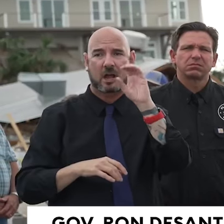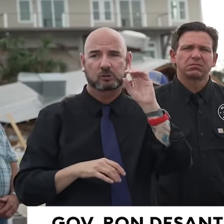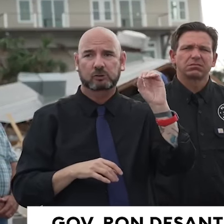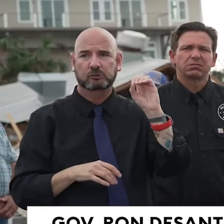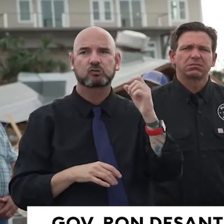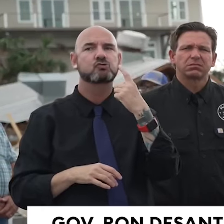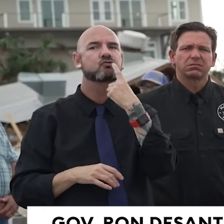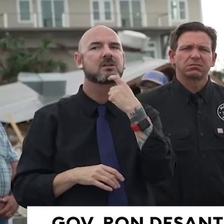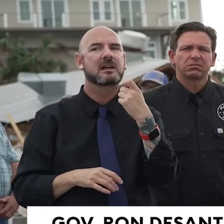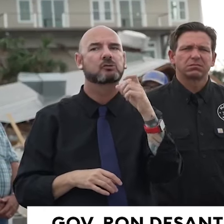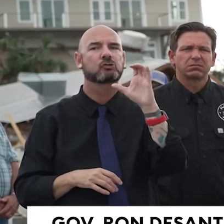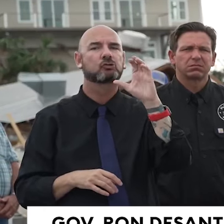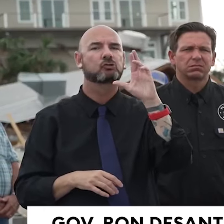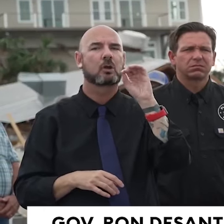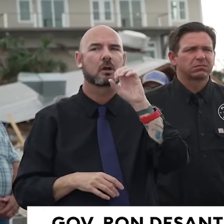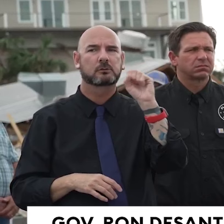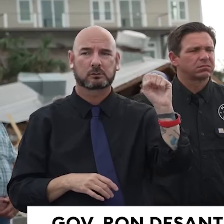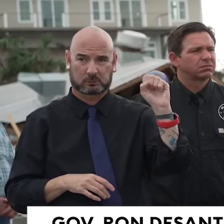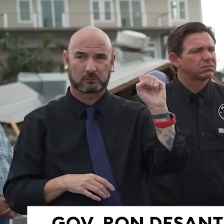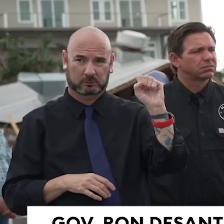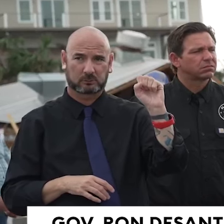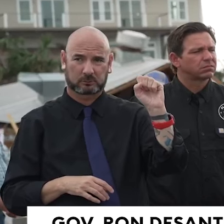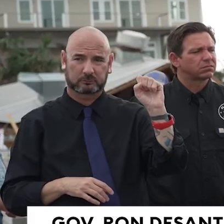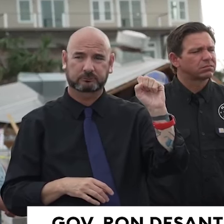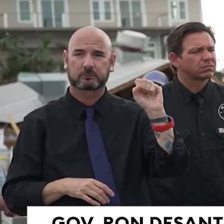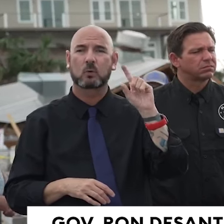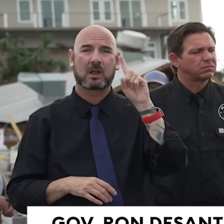1-800-RED-CROSS. That's